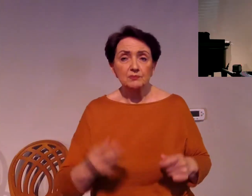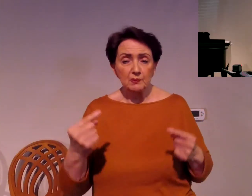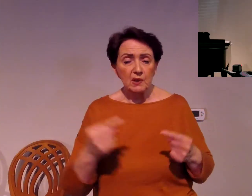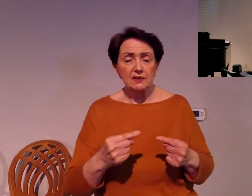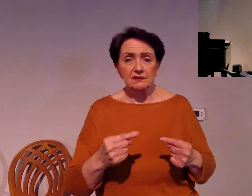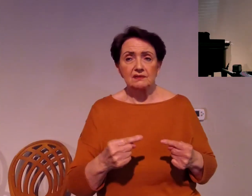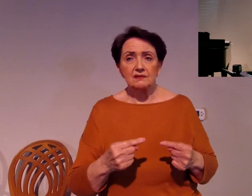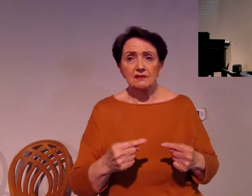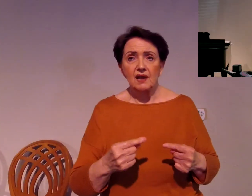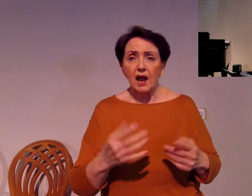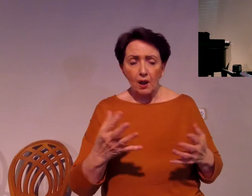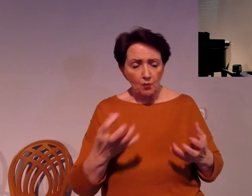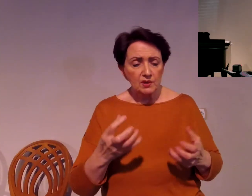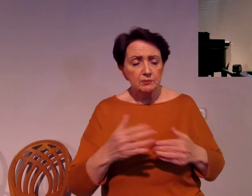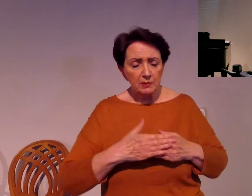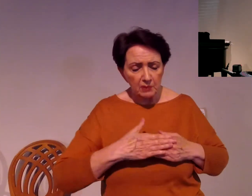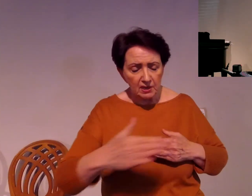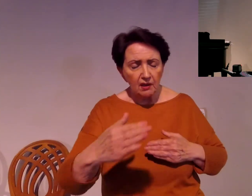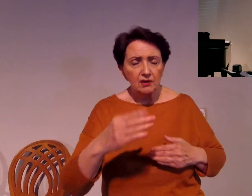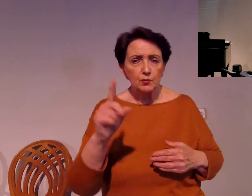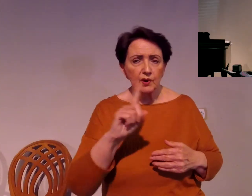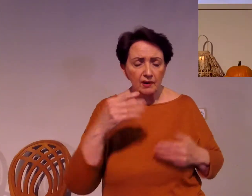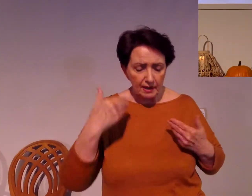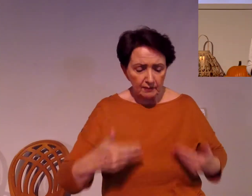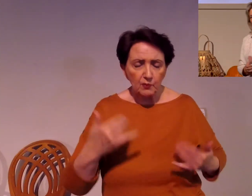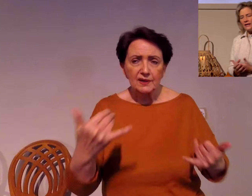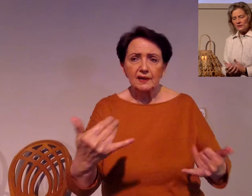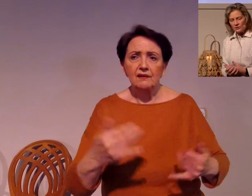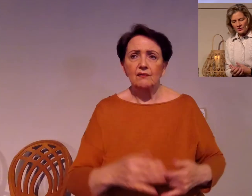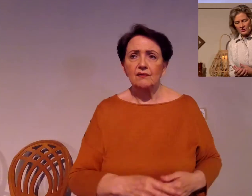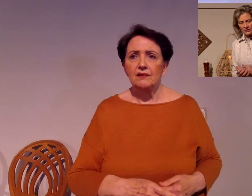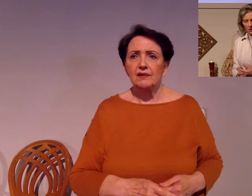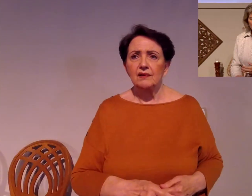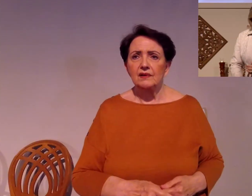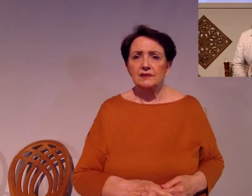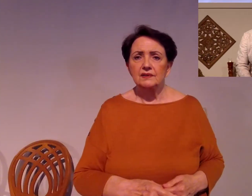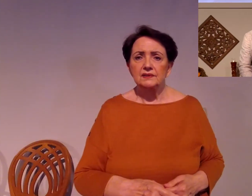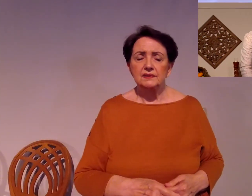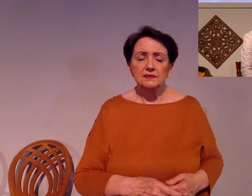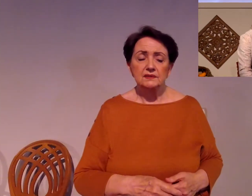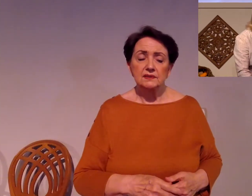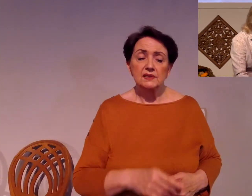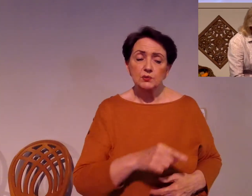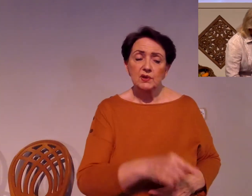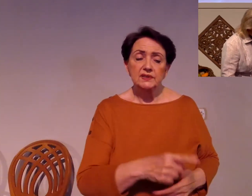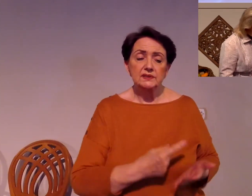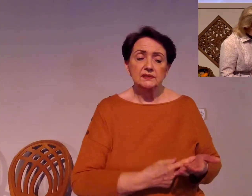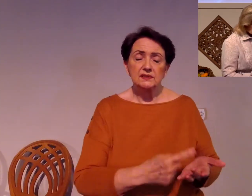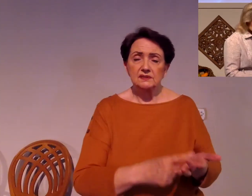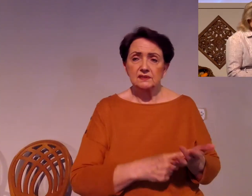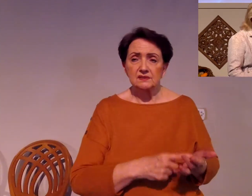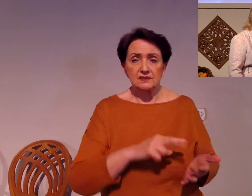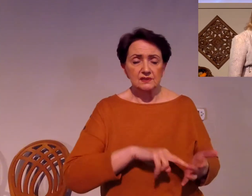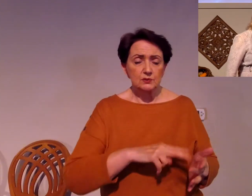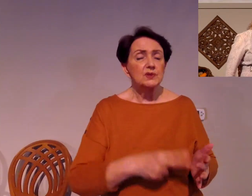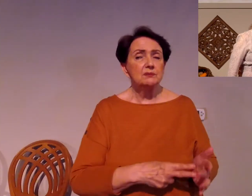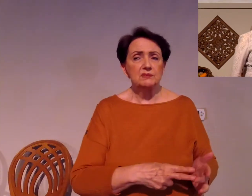go beyond where I am right now. And that's what Gay Hendricks is talking to us about.